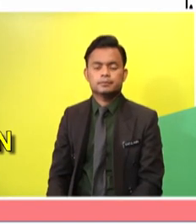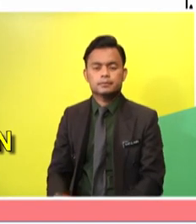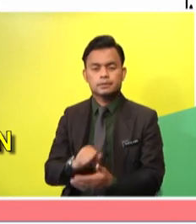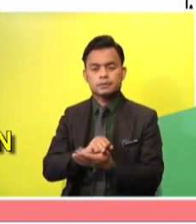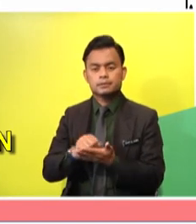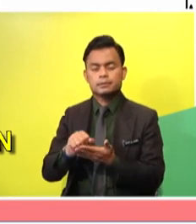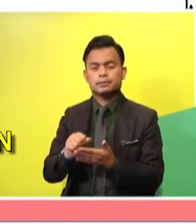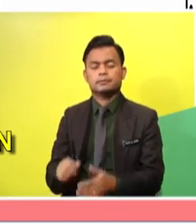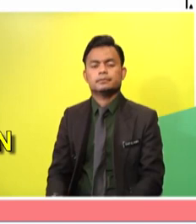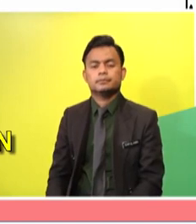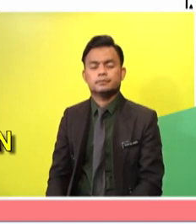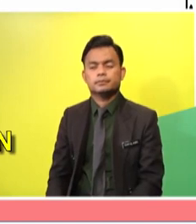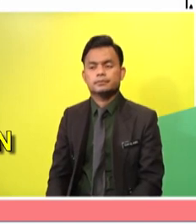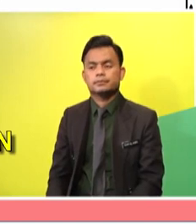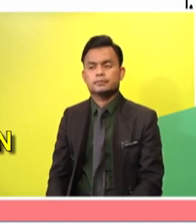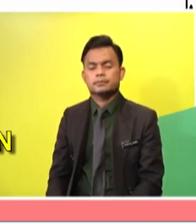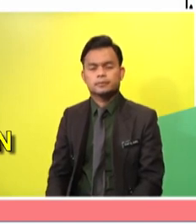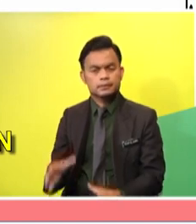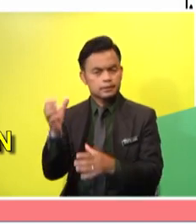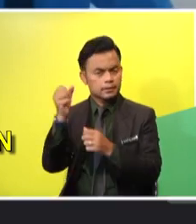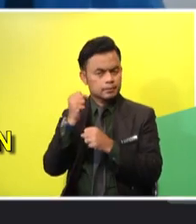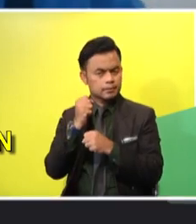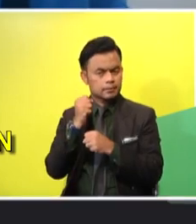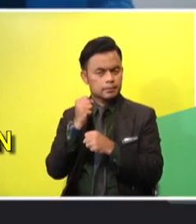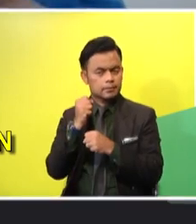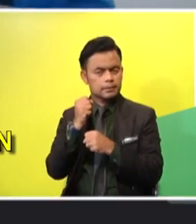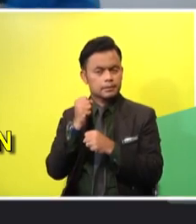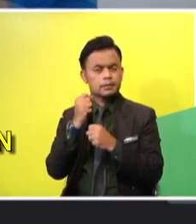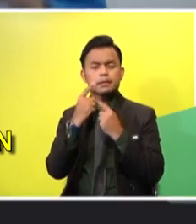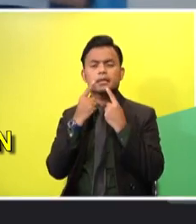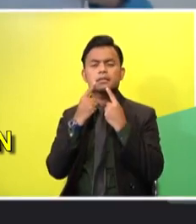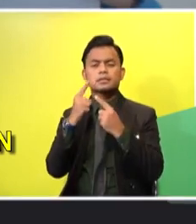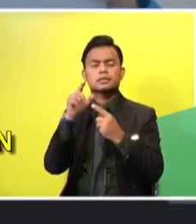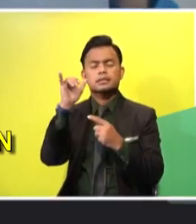Are you getting the correct answer? Show me.